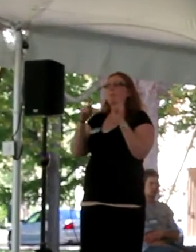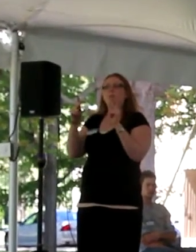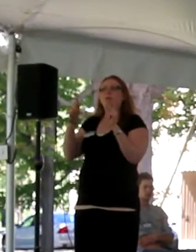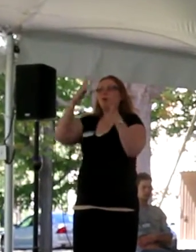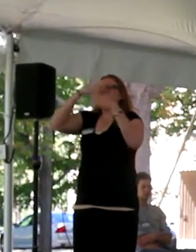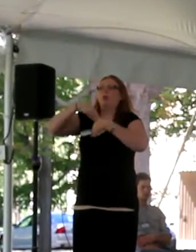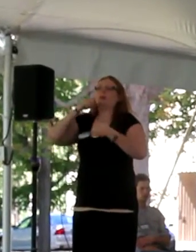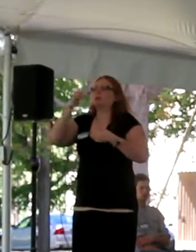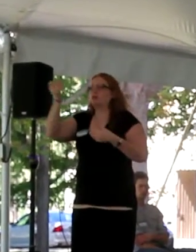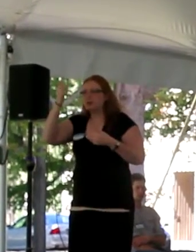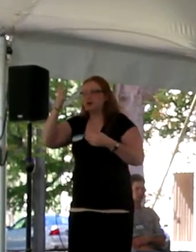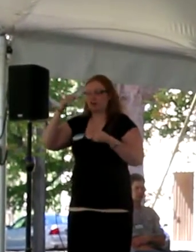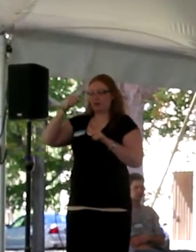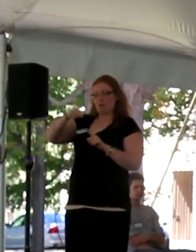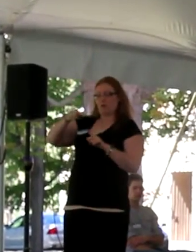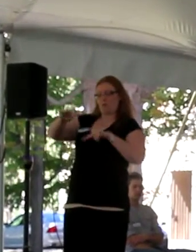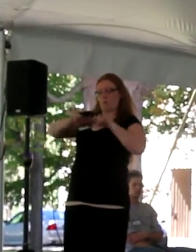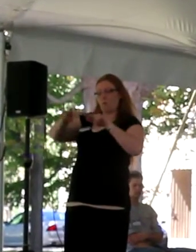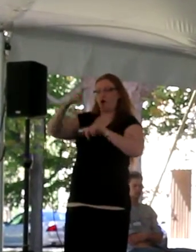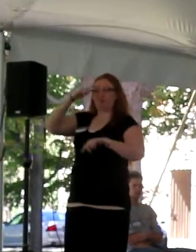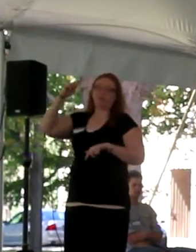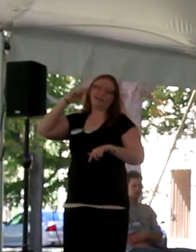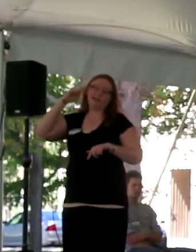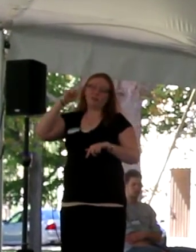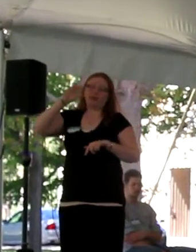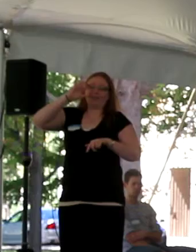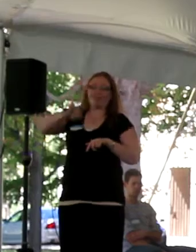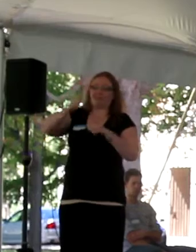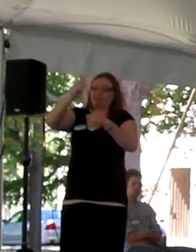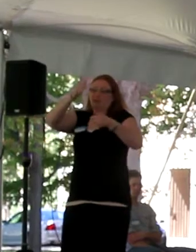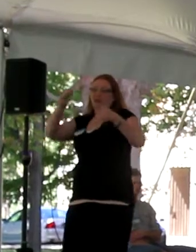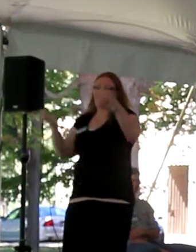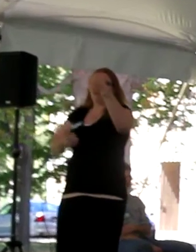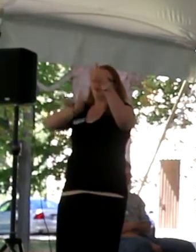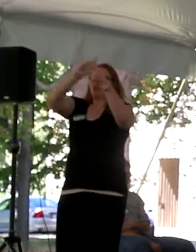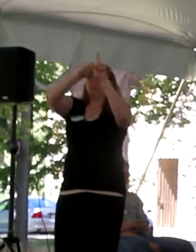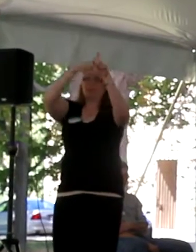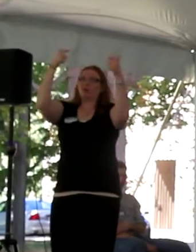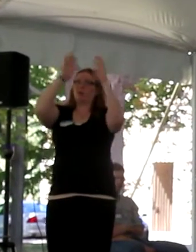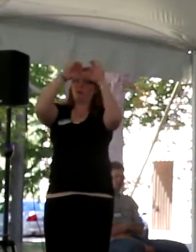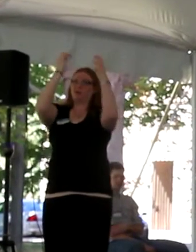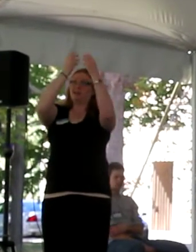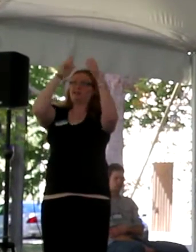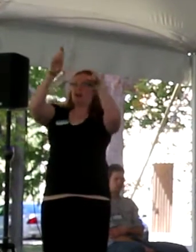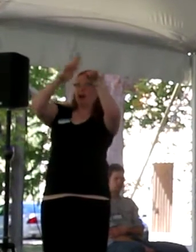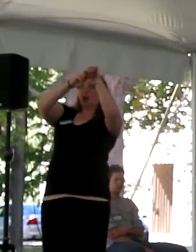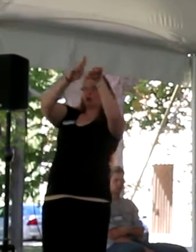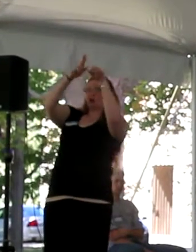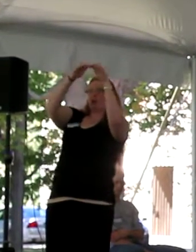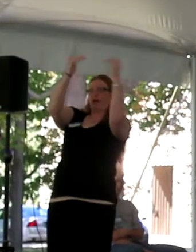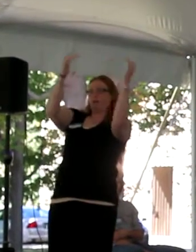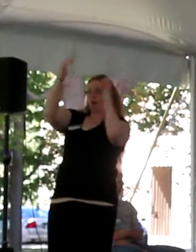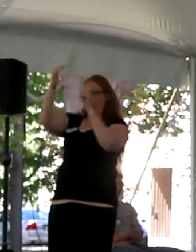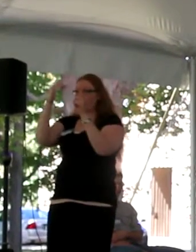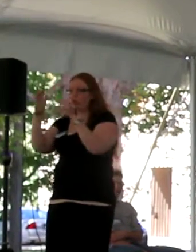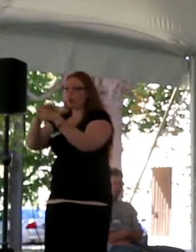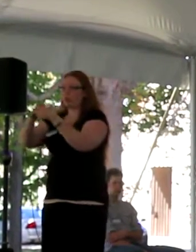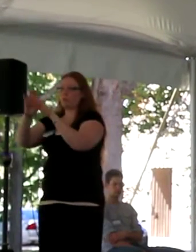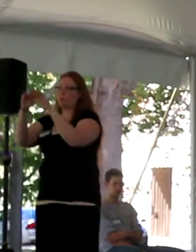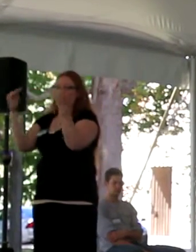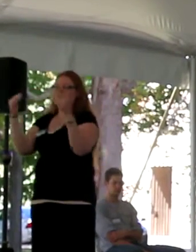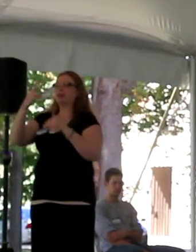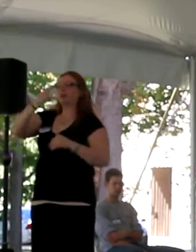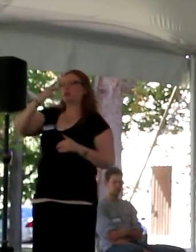understand is that the Walk4hearing is part of a bigger organization at the national level and the local levels, which is the Hearing